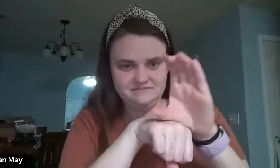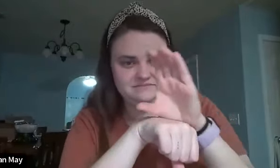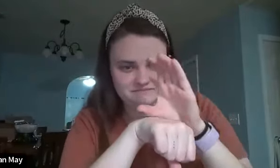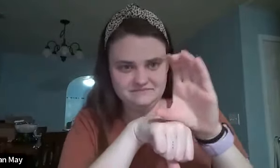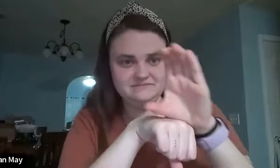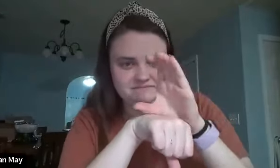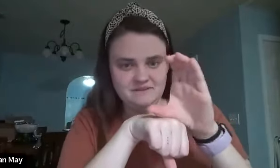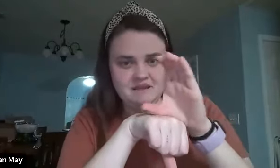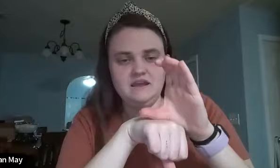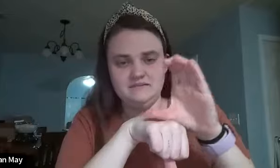Good.